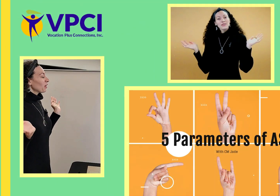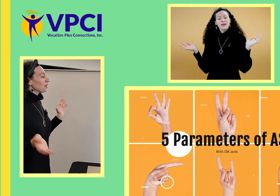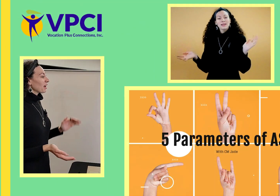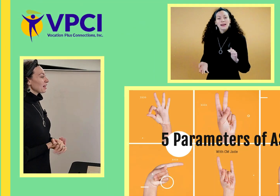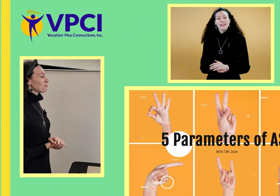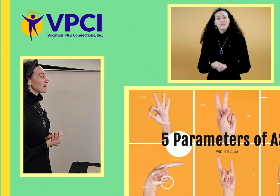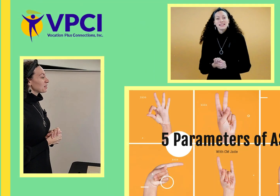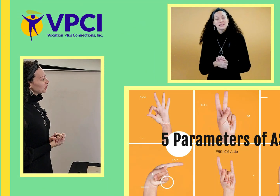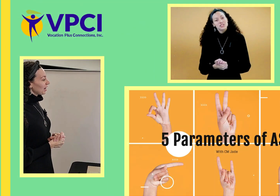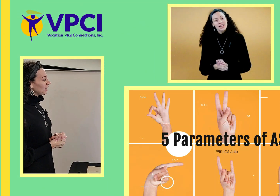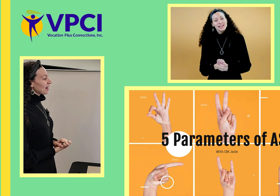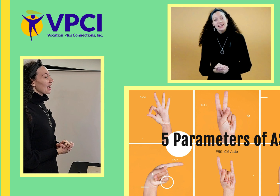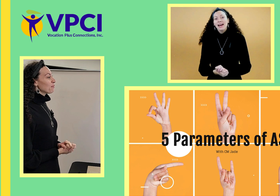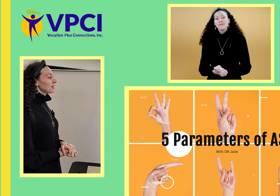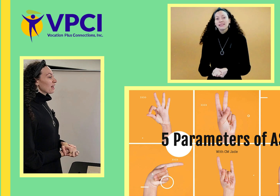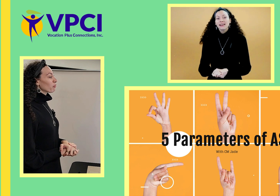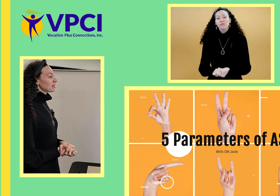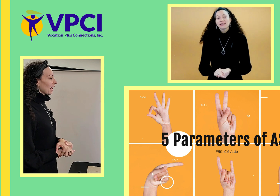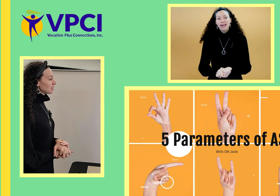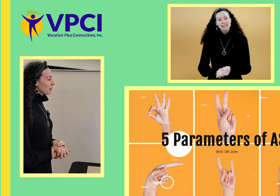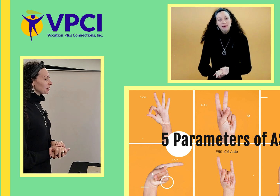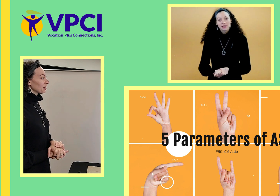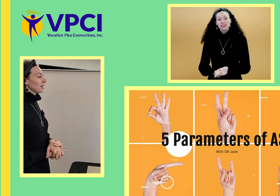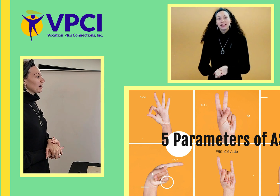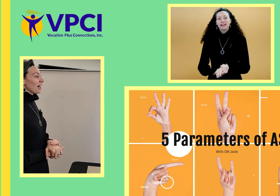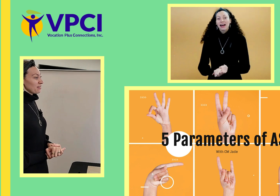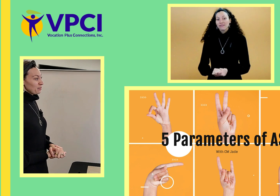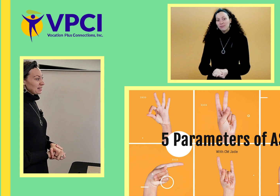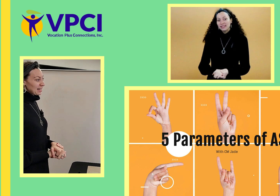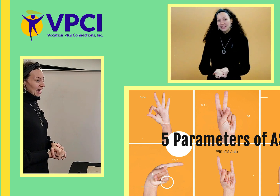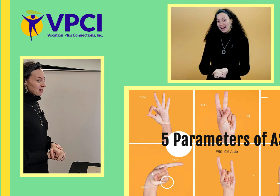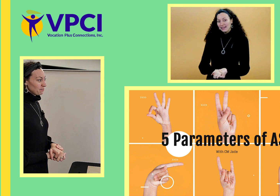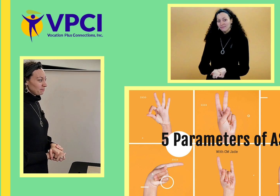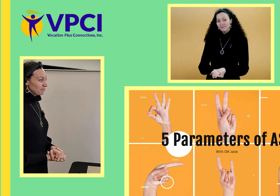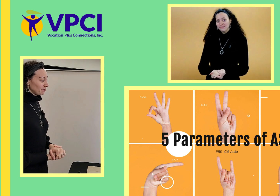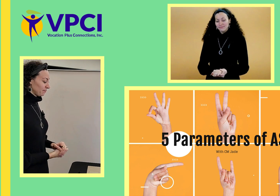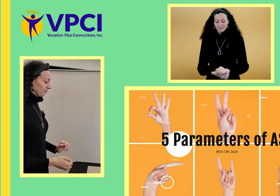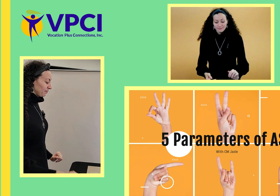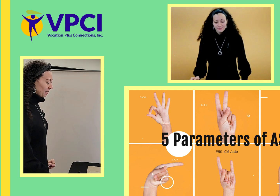Hello everyone, my name is Jade and I am the Deaf Plus Case Manager here at VPCI.